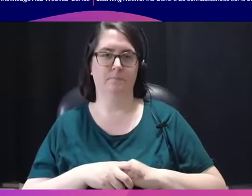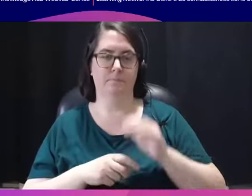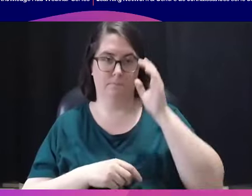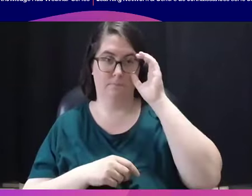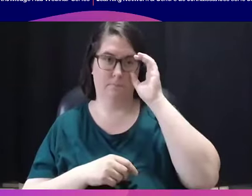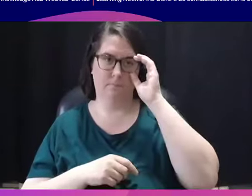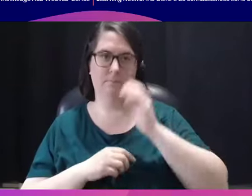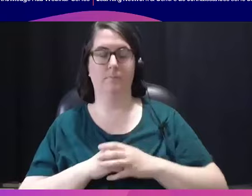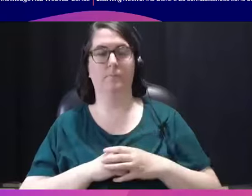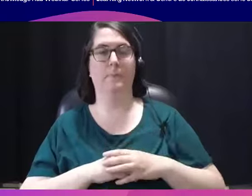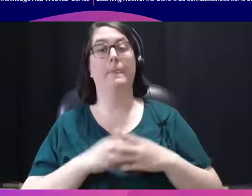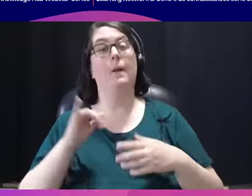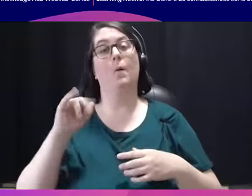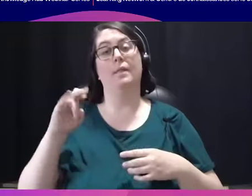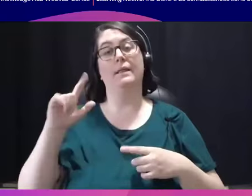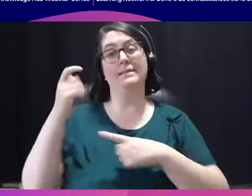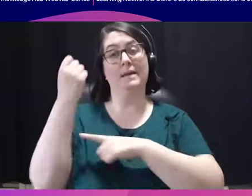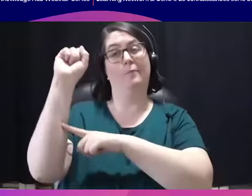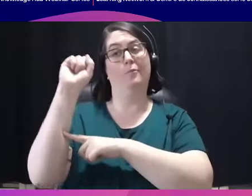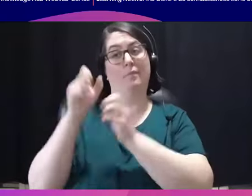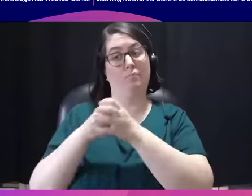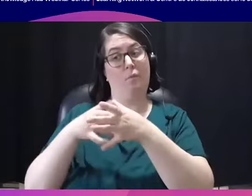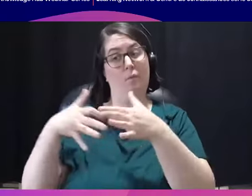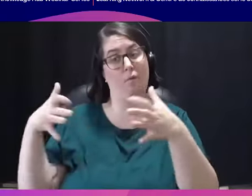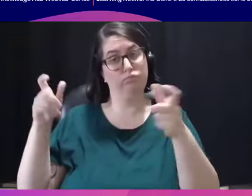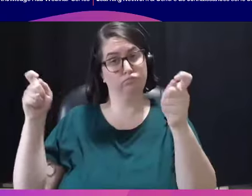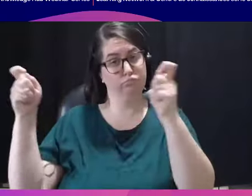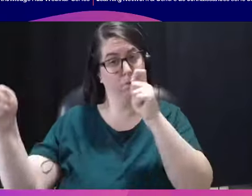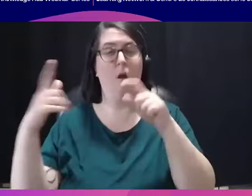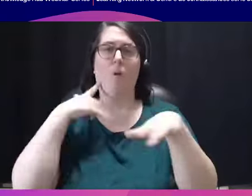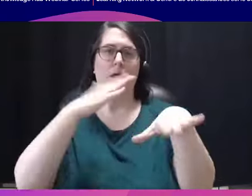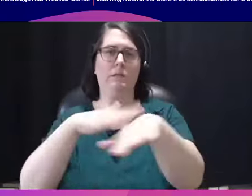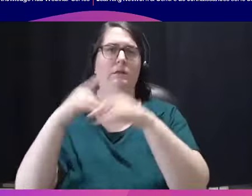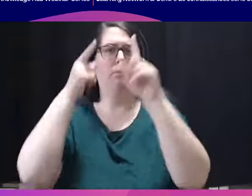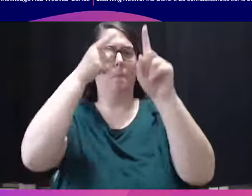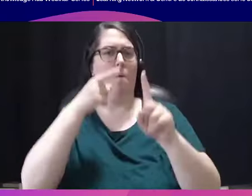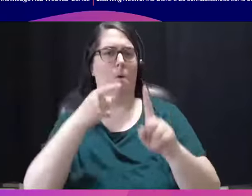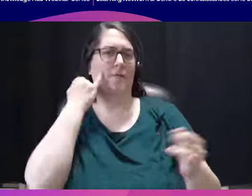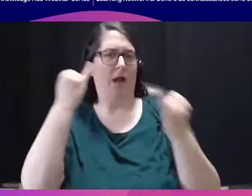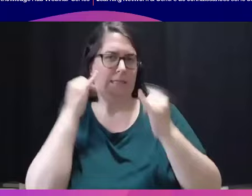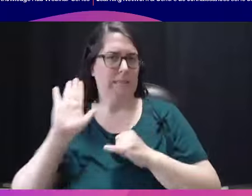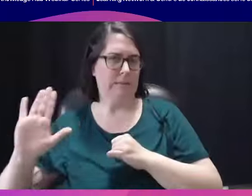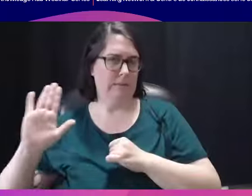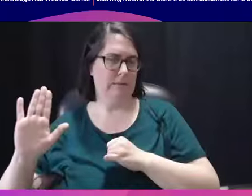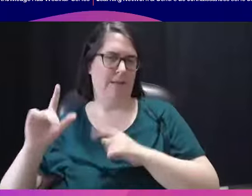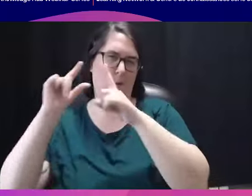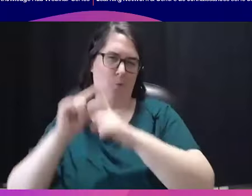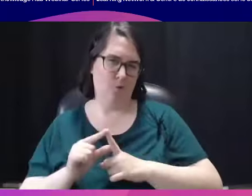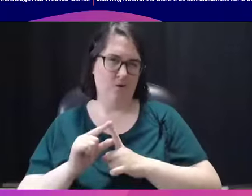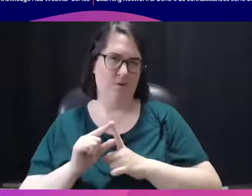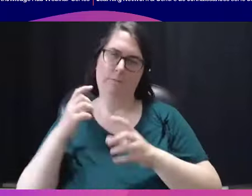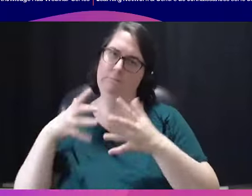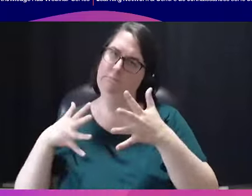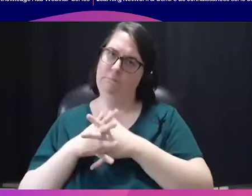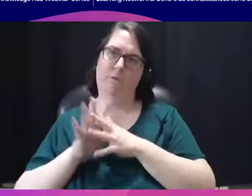And so as the incel movement has evolved, I want to point out some of the key ideological tenets and terminology that is central to the beliefs